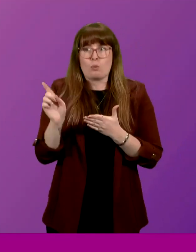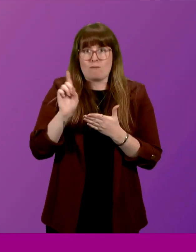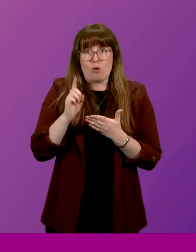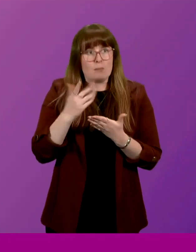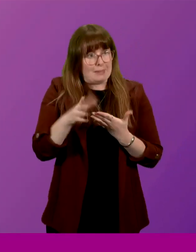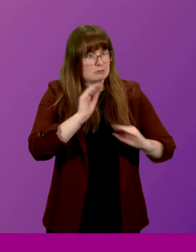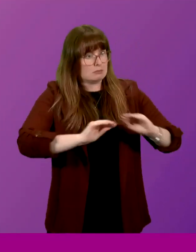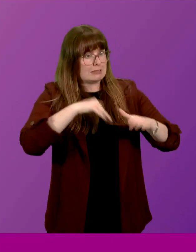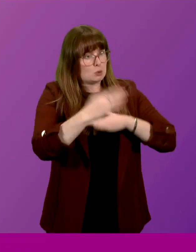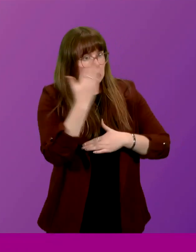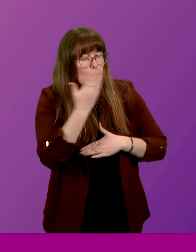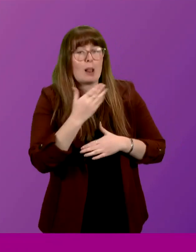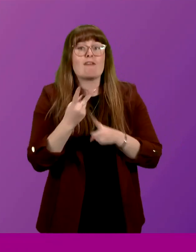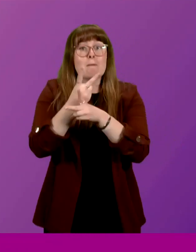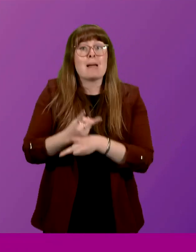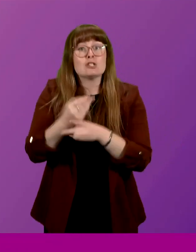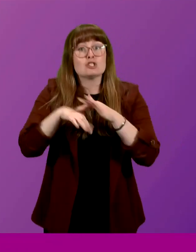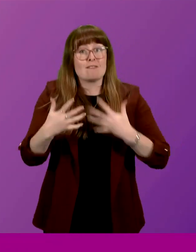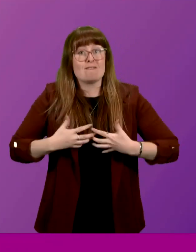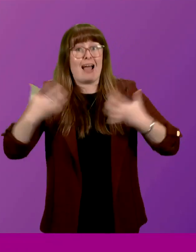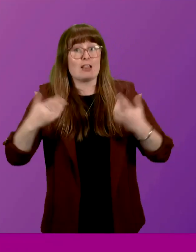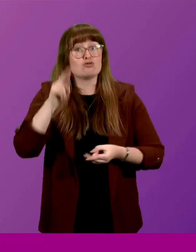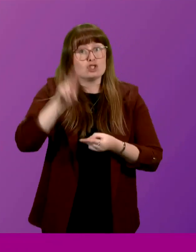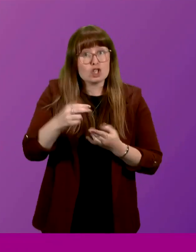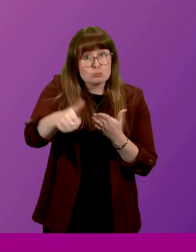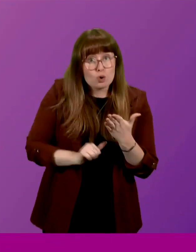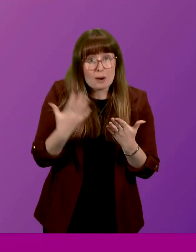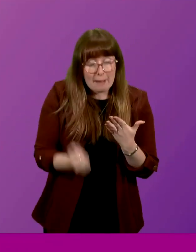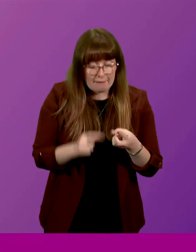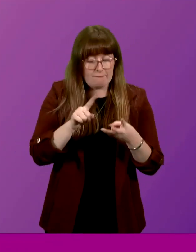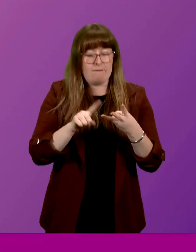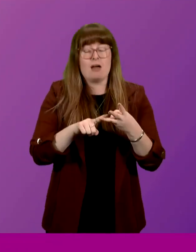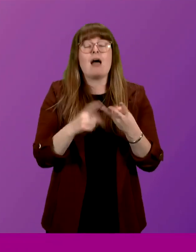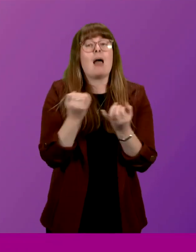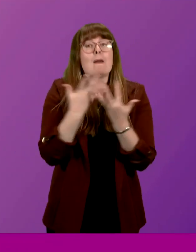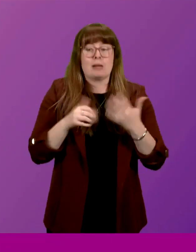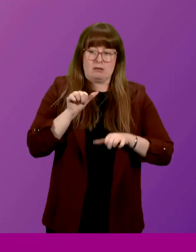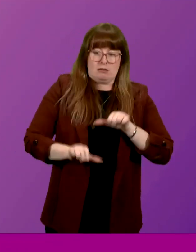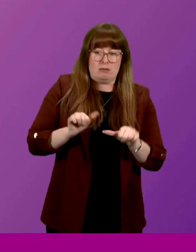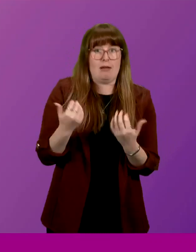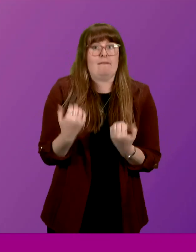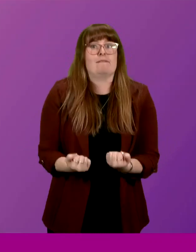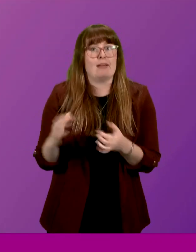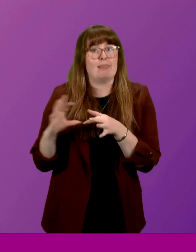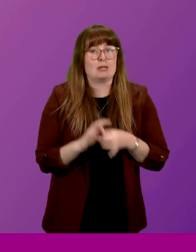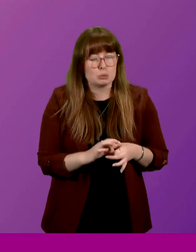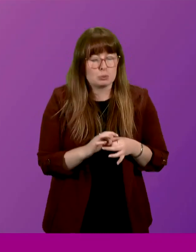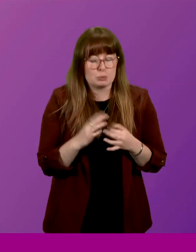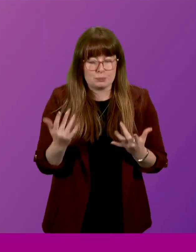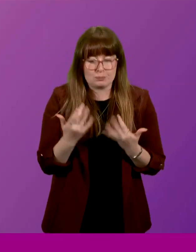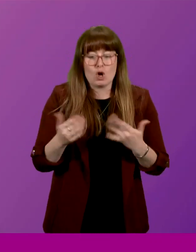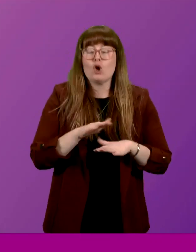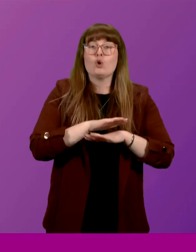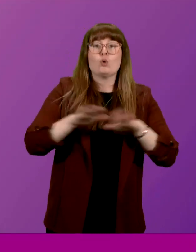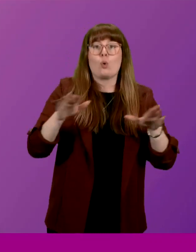school system. The Mentors in Violence Reduction Programme, the steps that are taken in relation to the No Lives